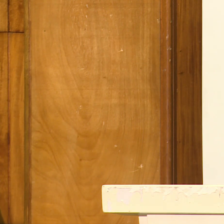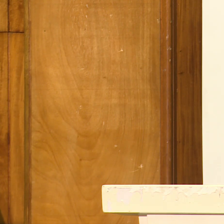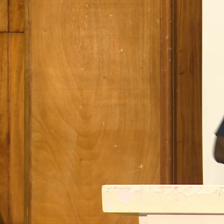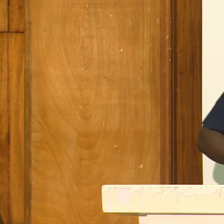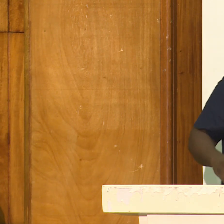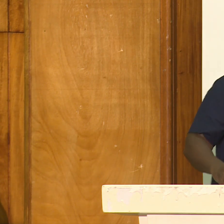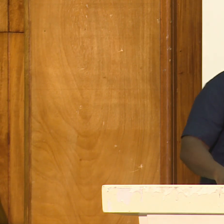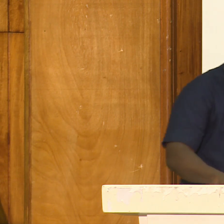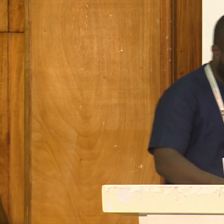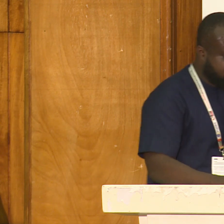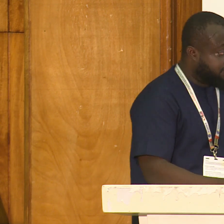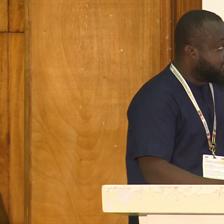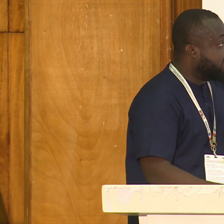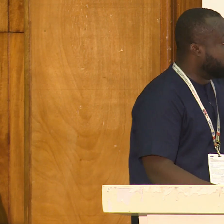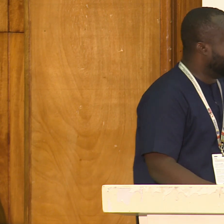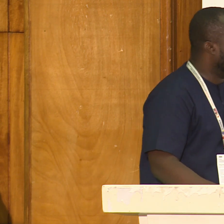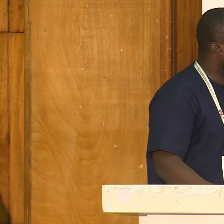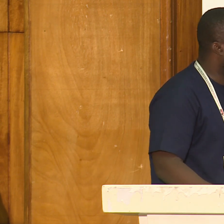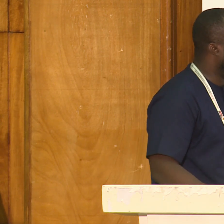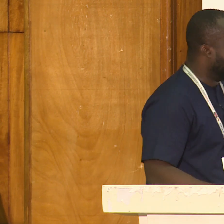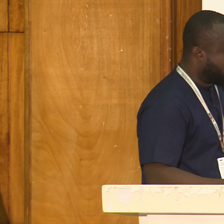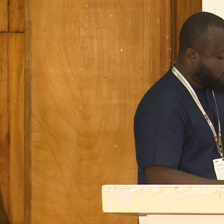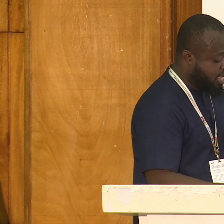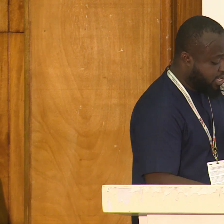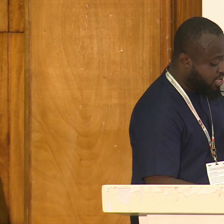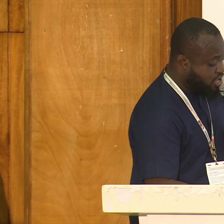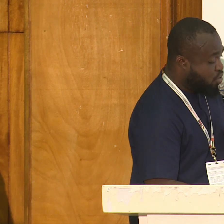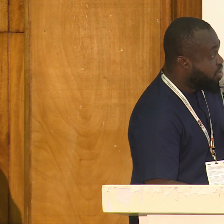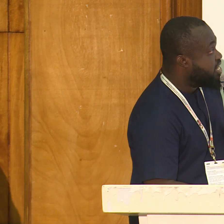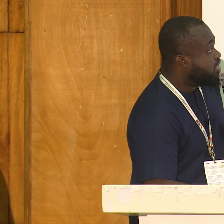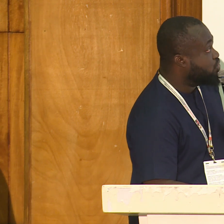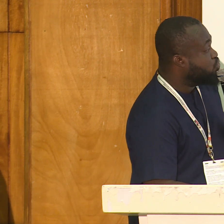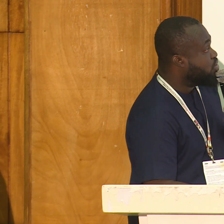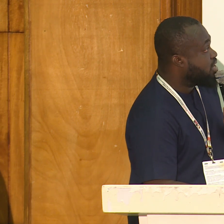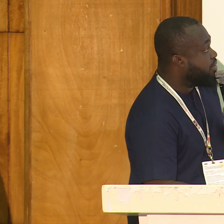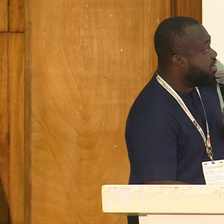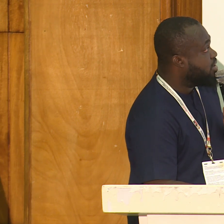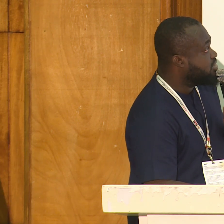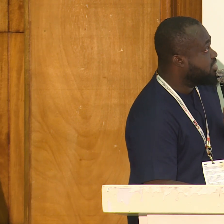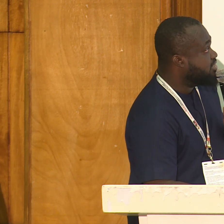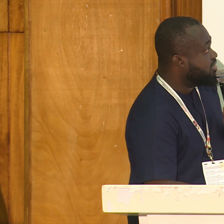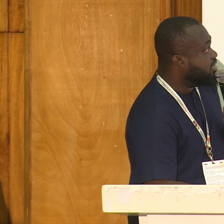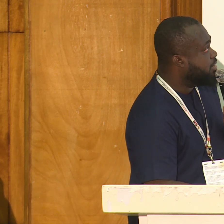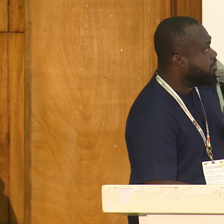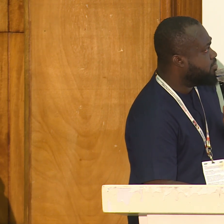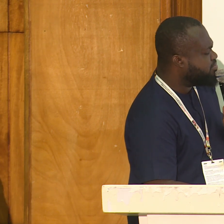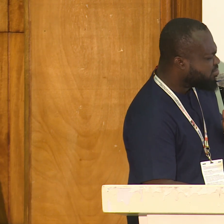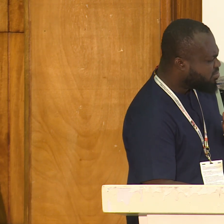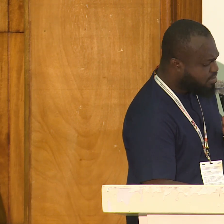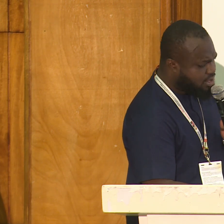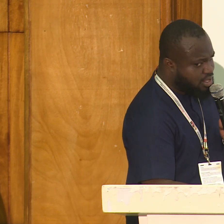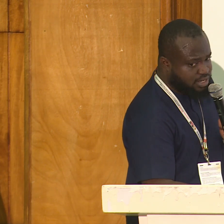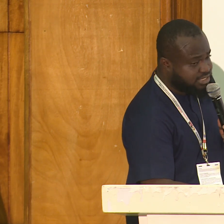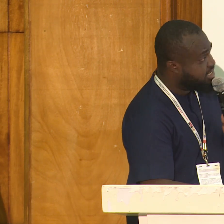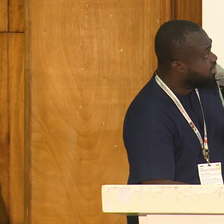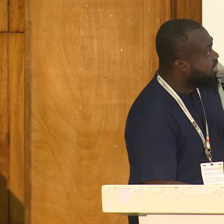51%. So this forms the justification to understand why we needed to carry out this